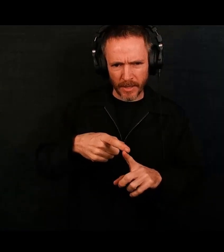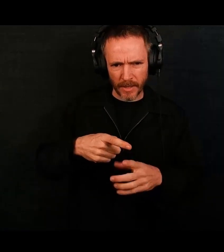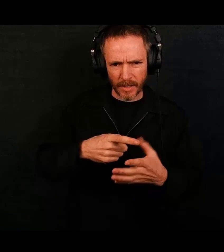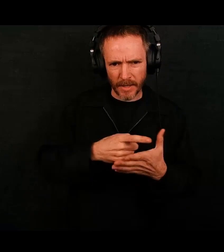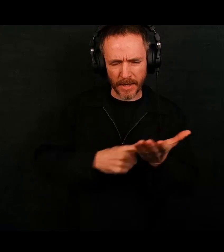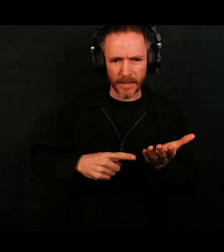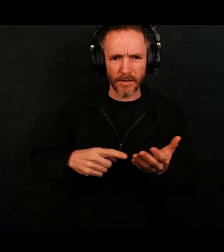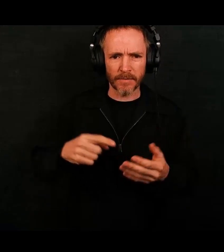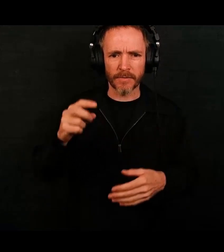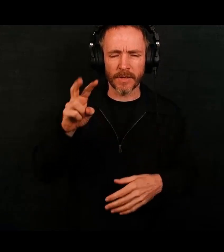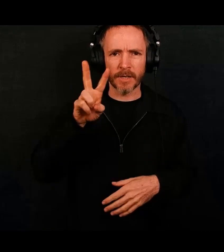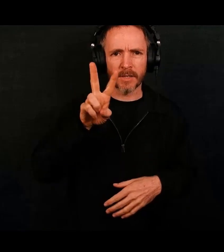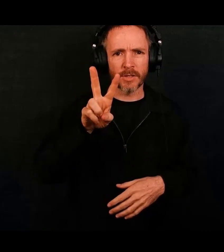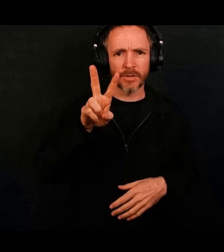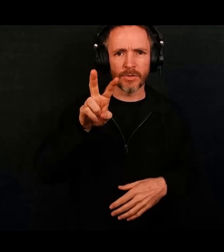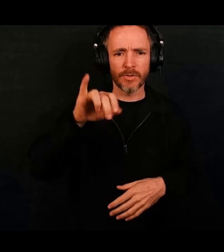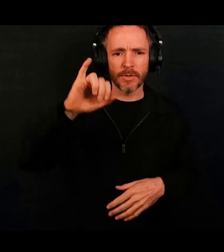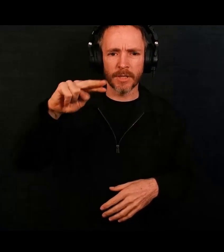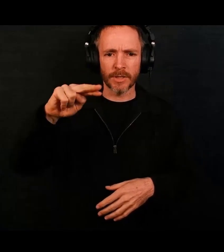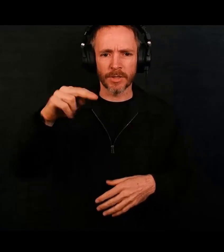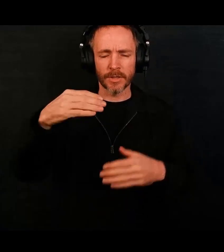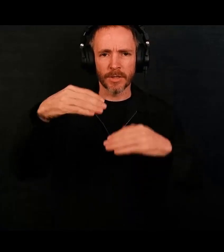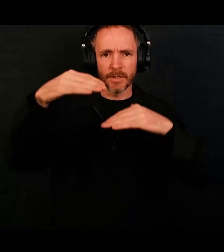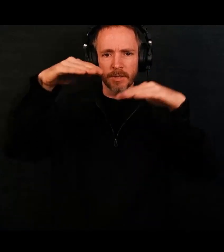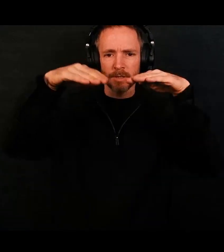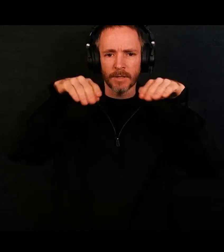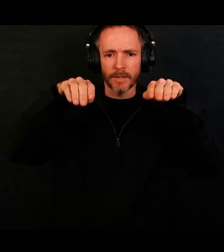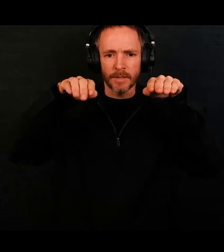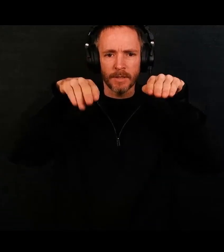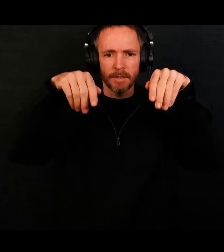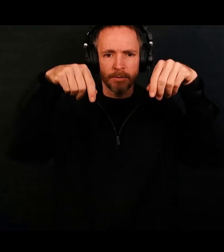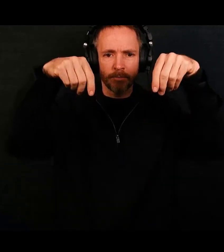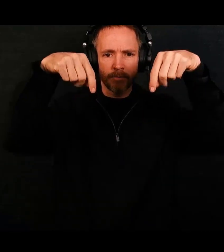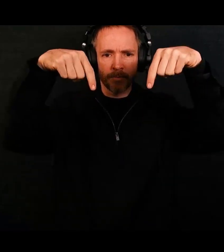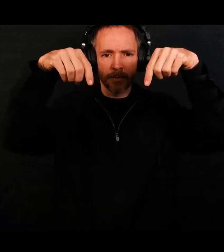I cut off 2 inches.